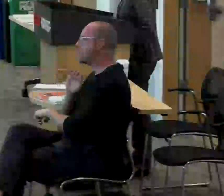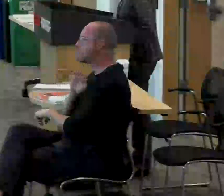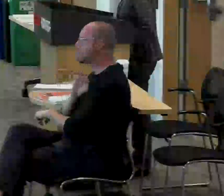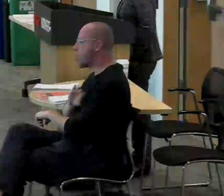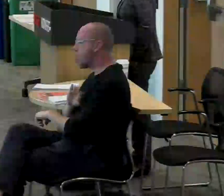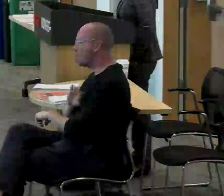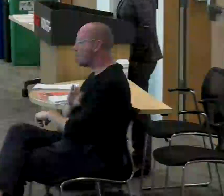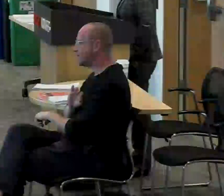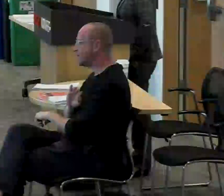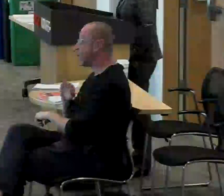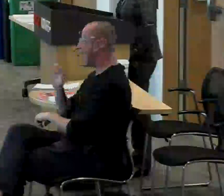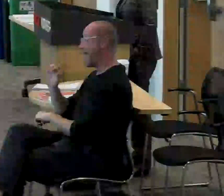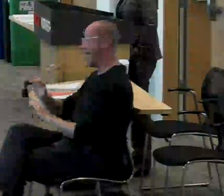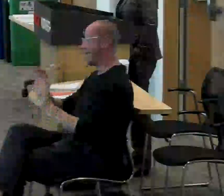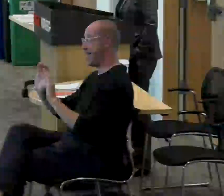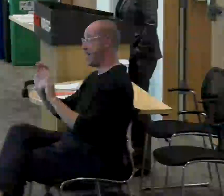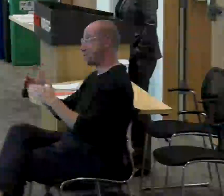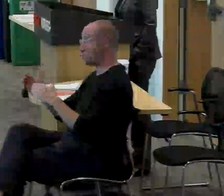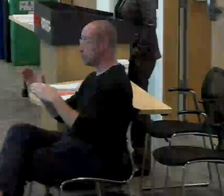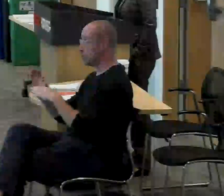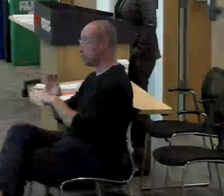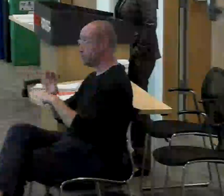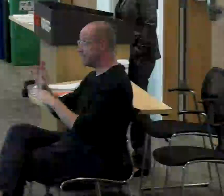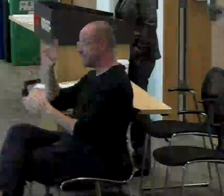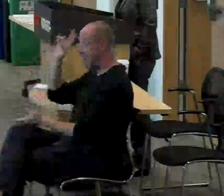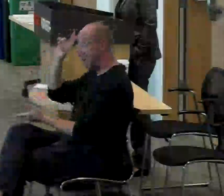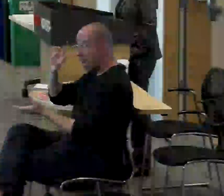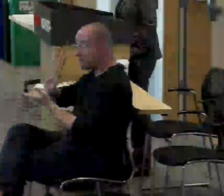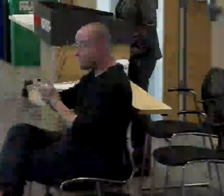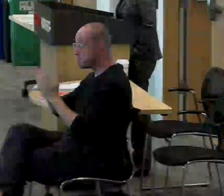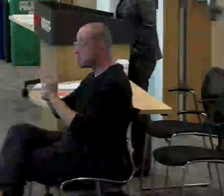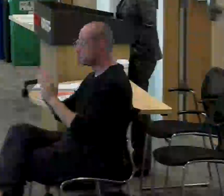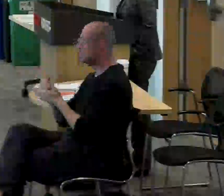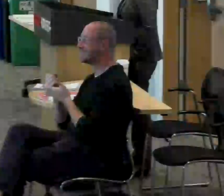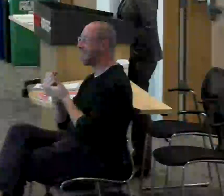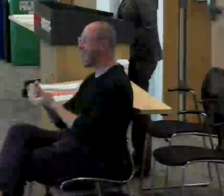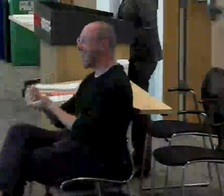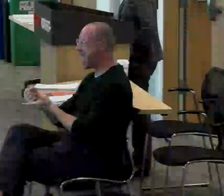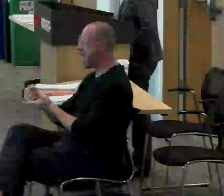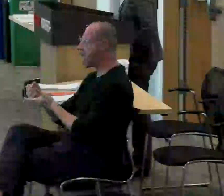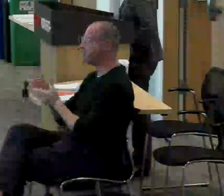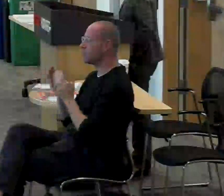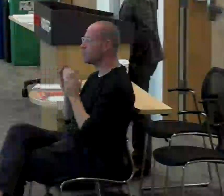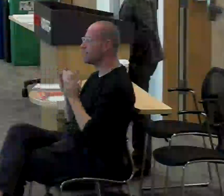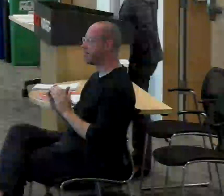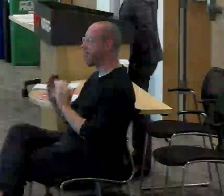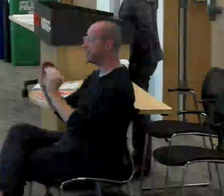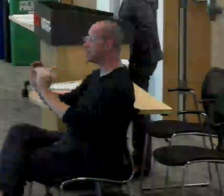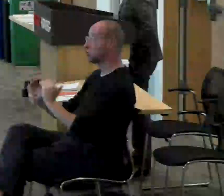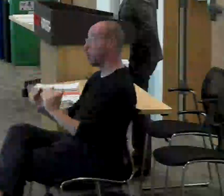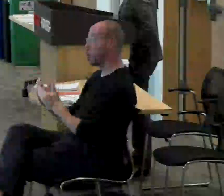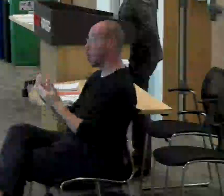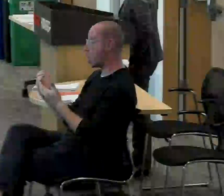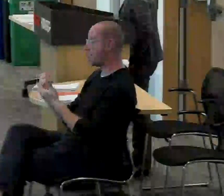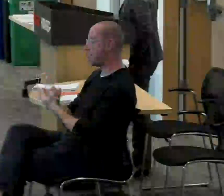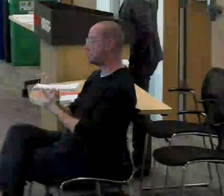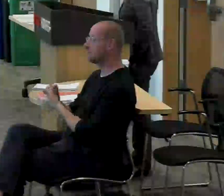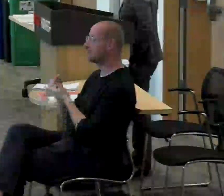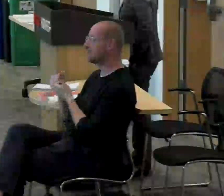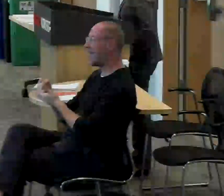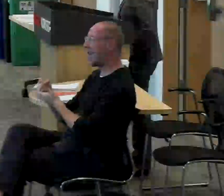people to maybe match or pay that $35 or $45 annual fee for